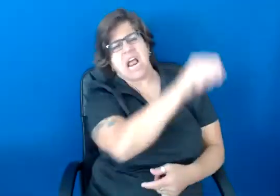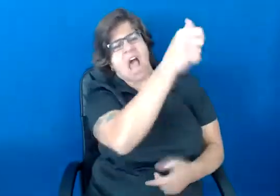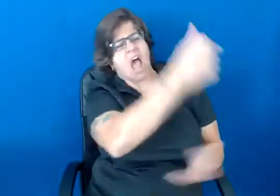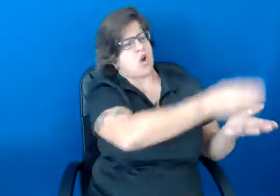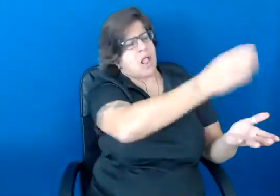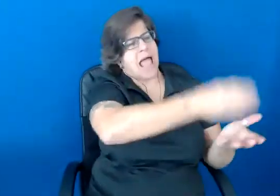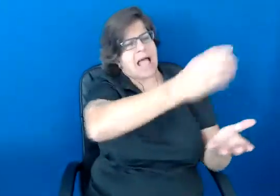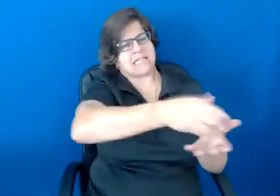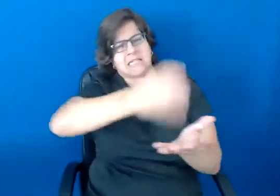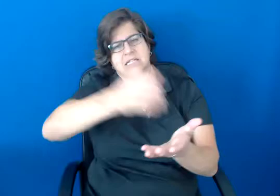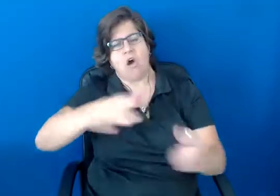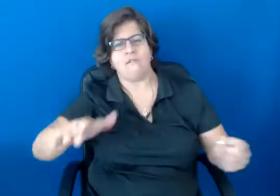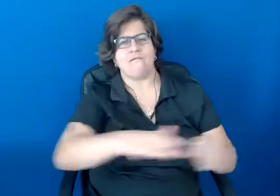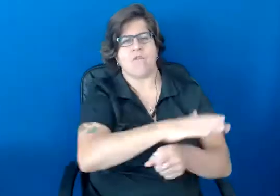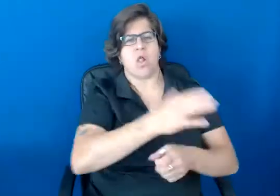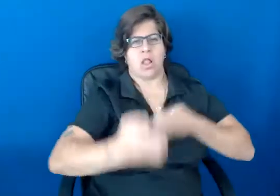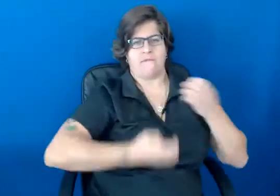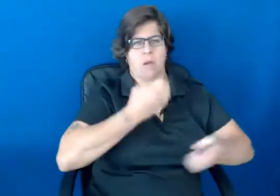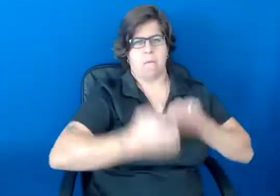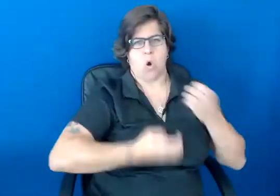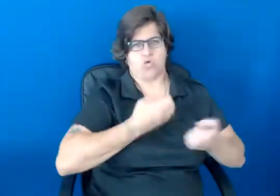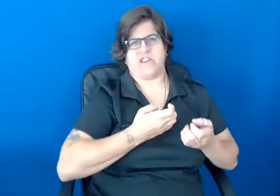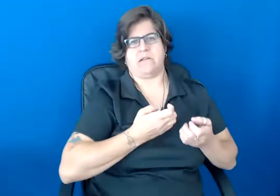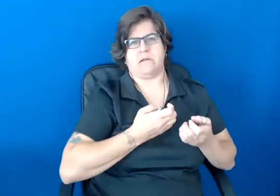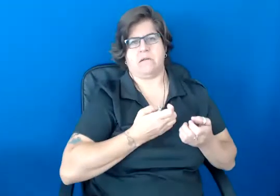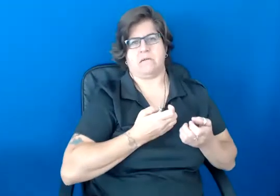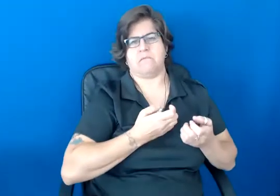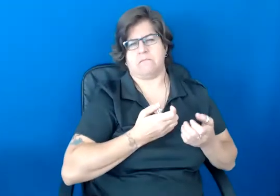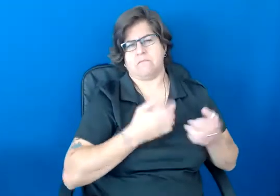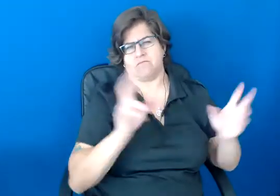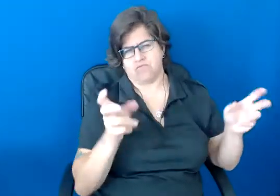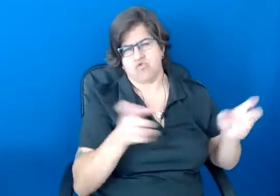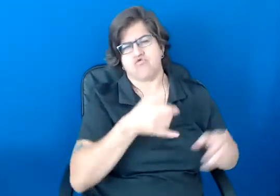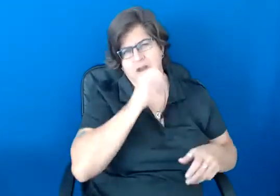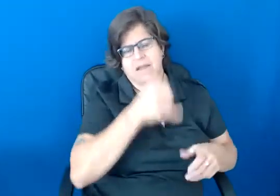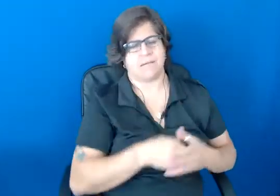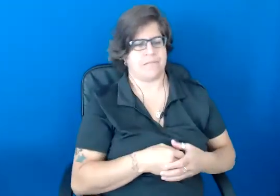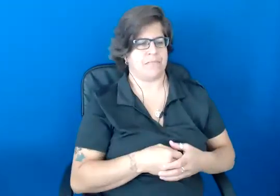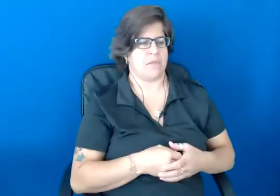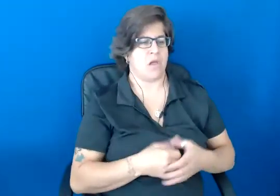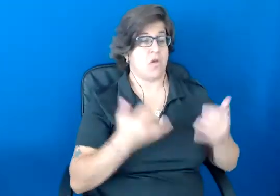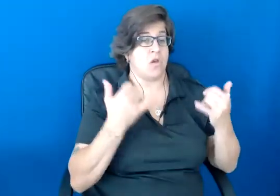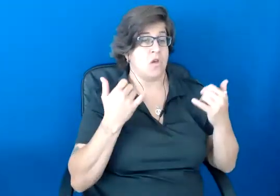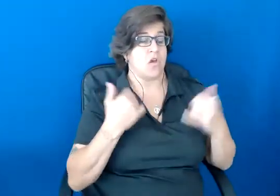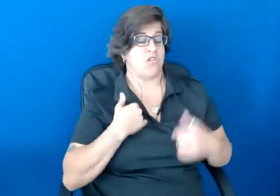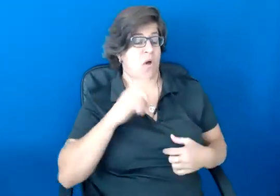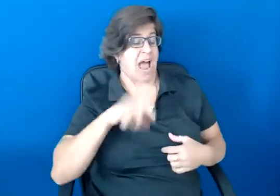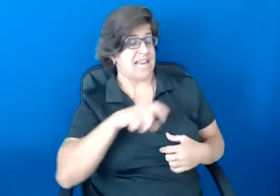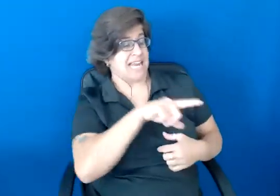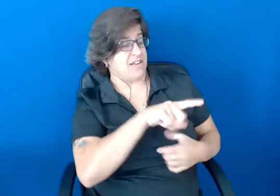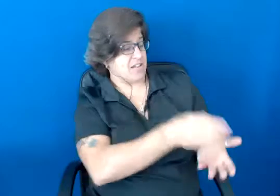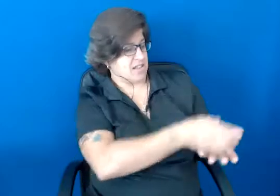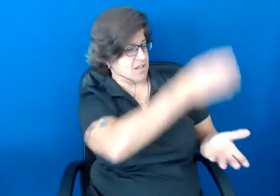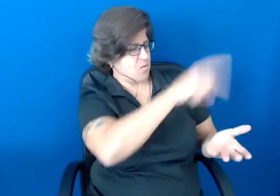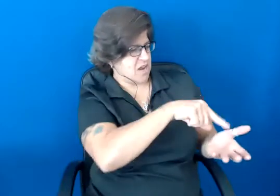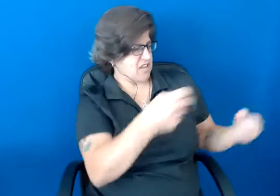full of emotional drink. And so now I have to look at that fear drink.